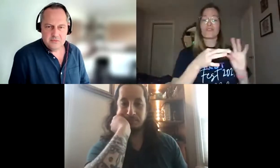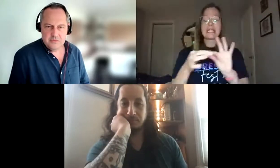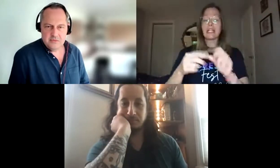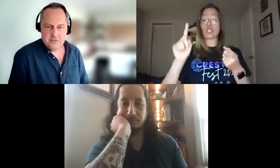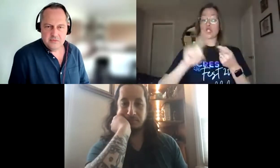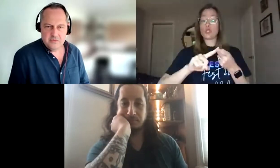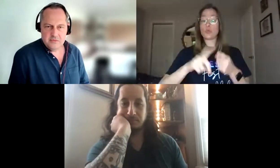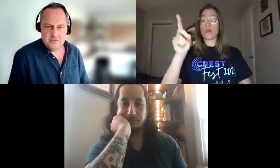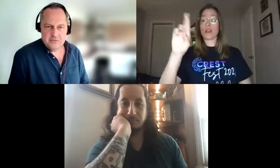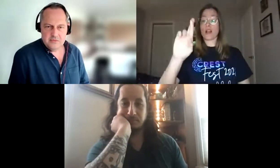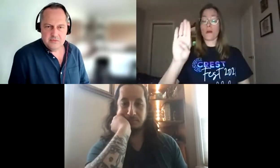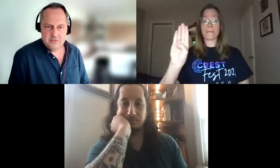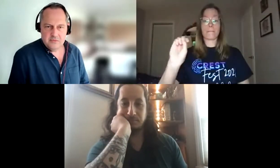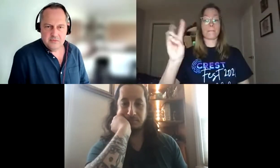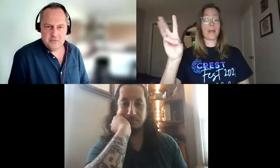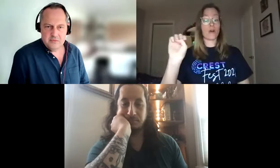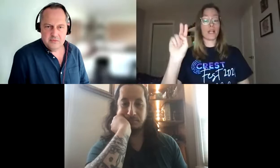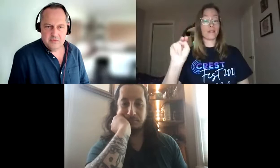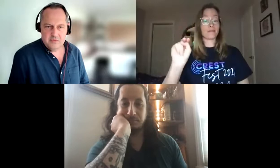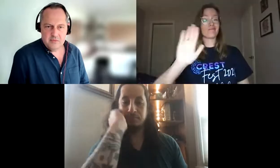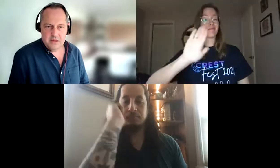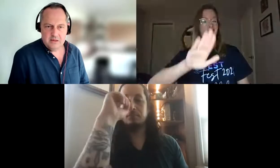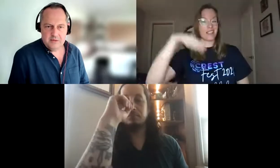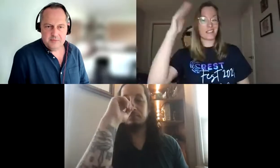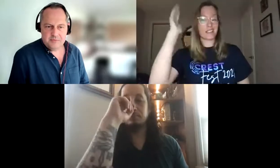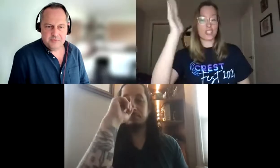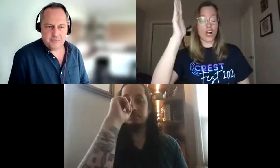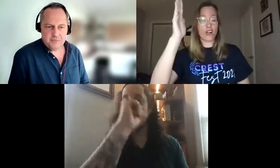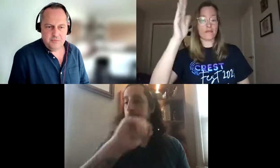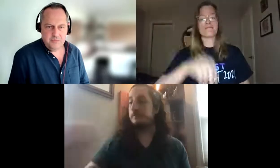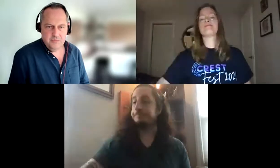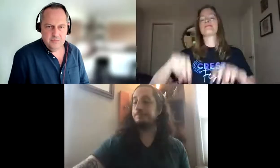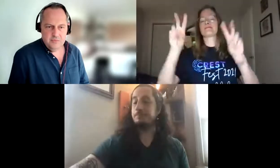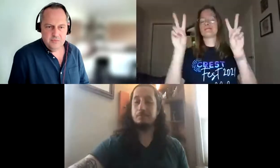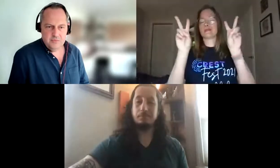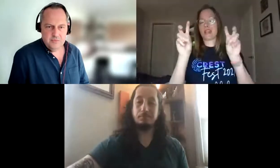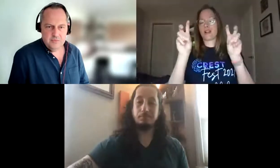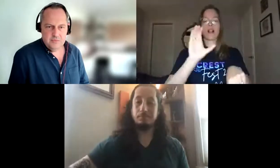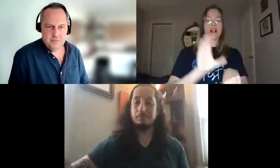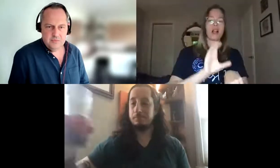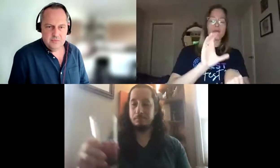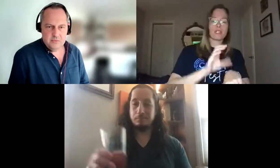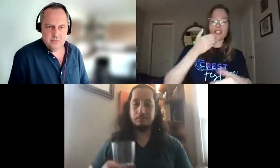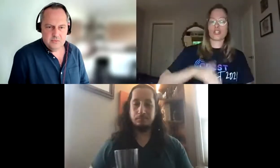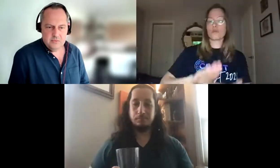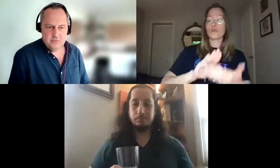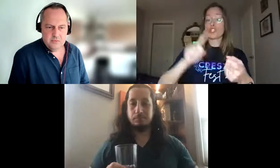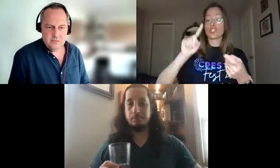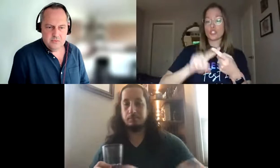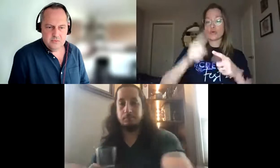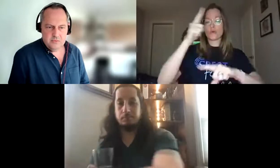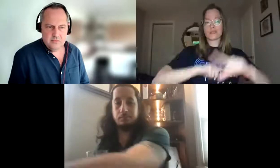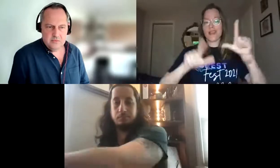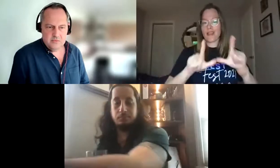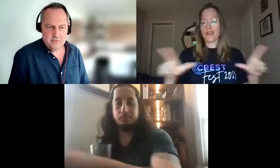And the two of them are going to be talking about topics related to Dr. Bowden's keynote presentation entitled